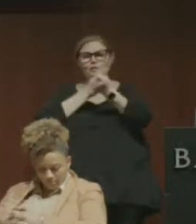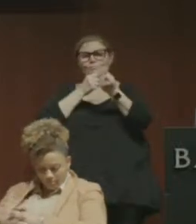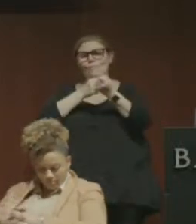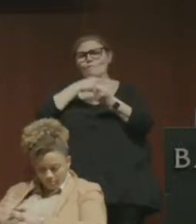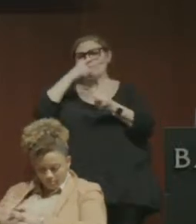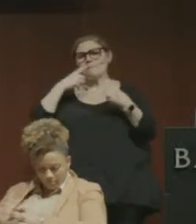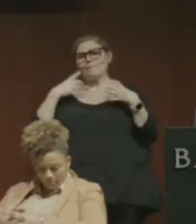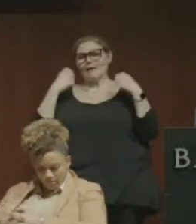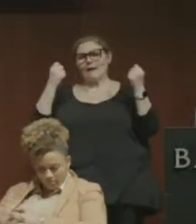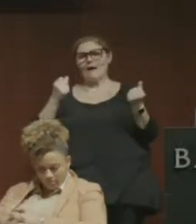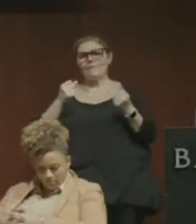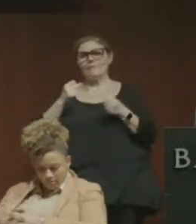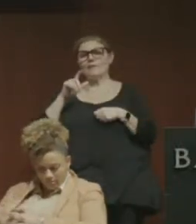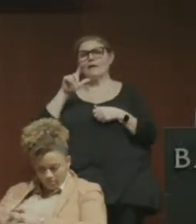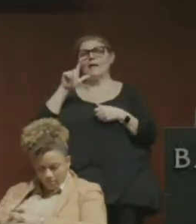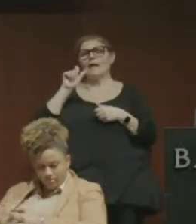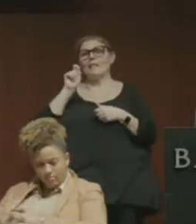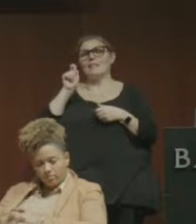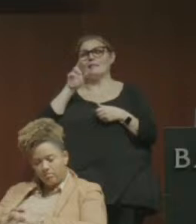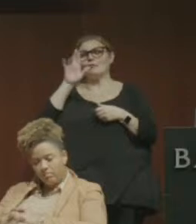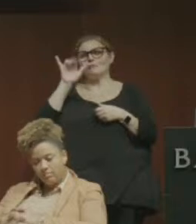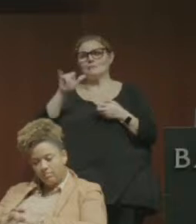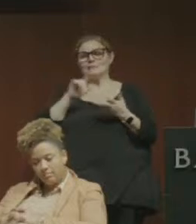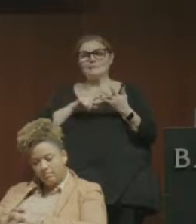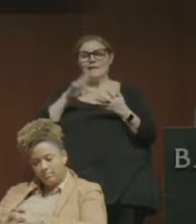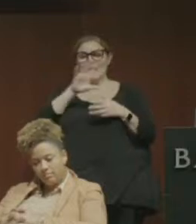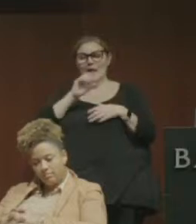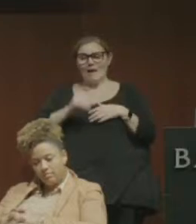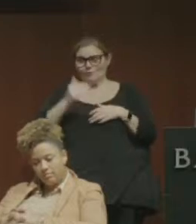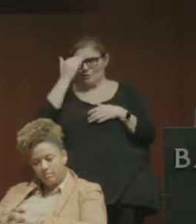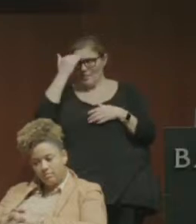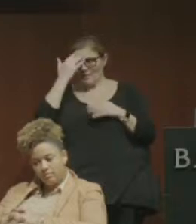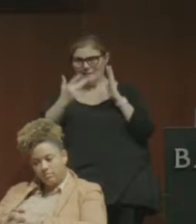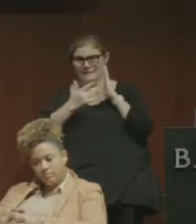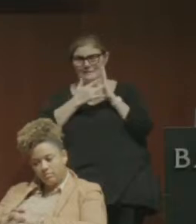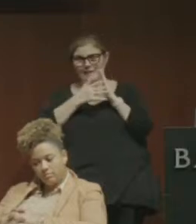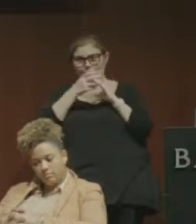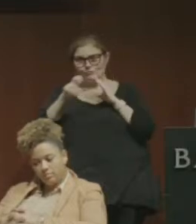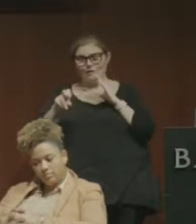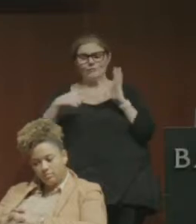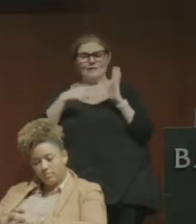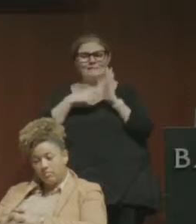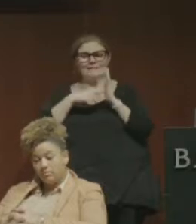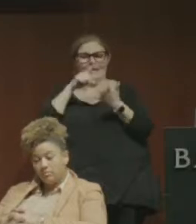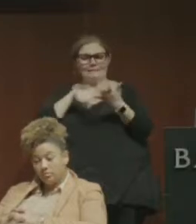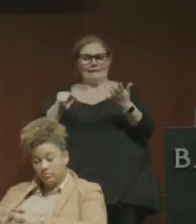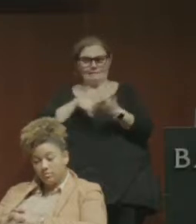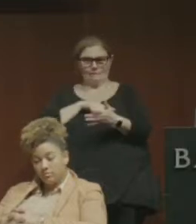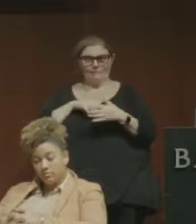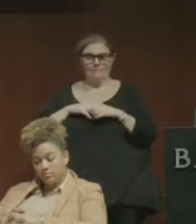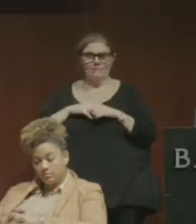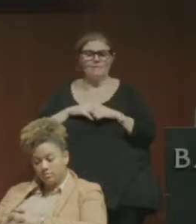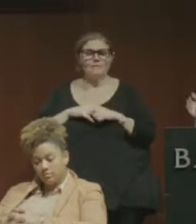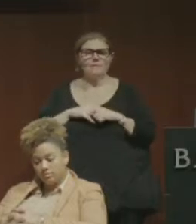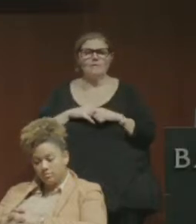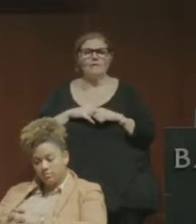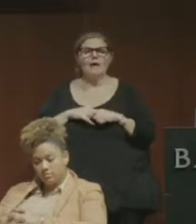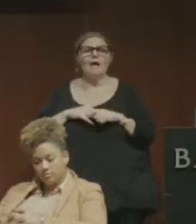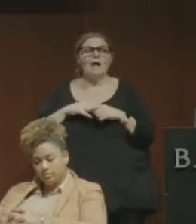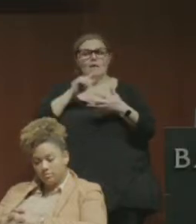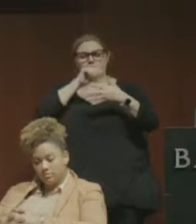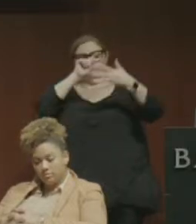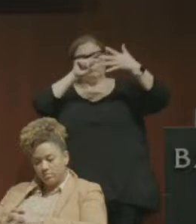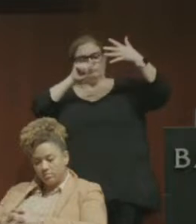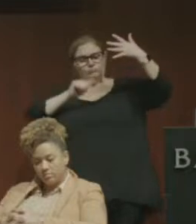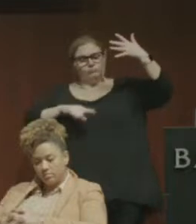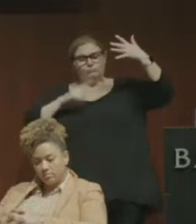public health, literacy, African knowledge, technological transfer, and debt cancellation. Every last one of